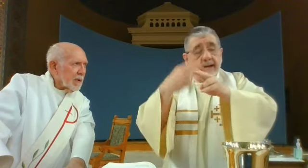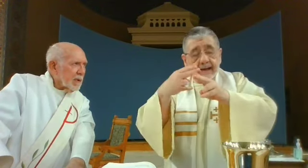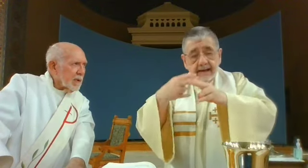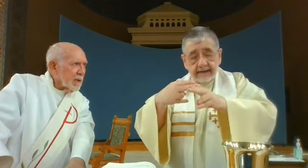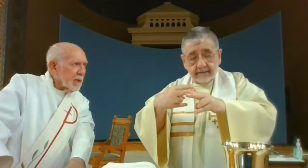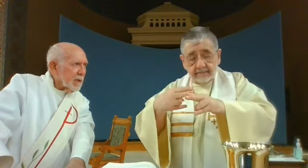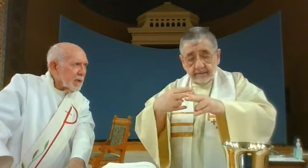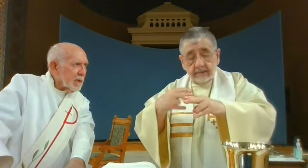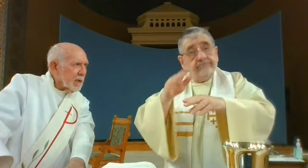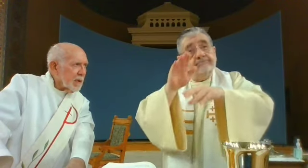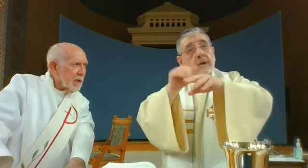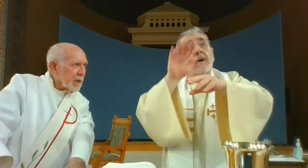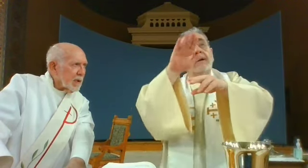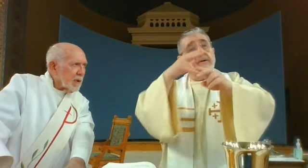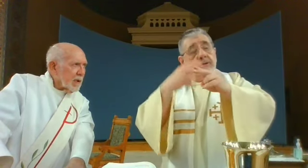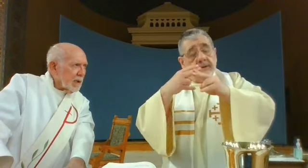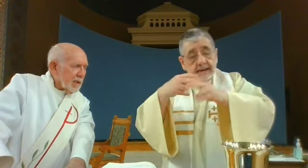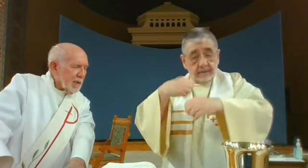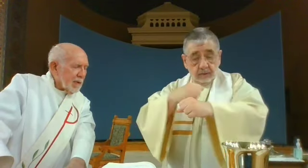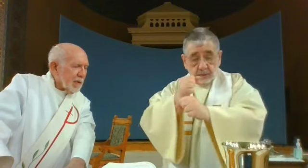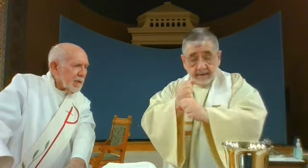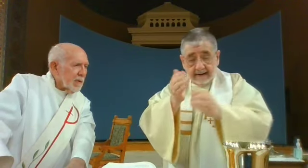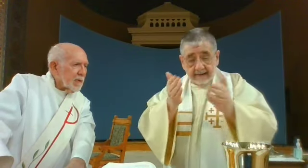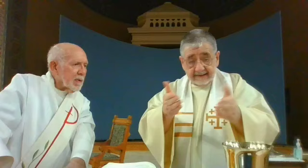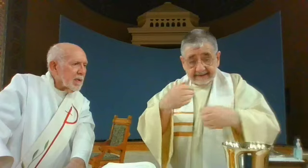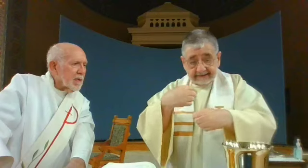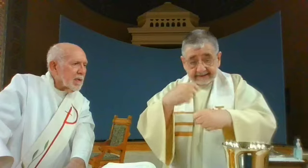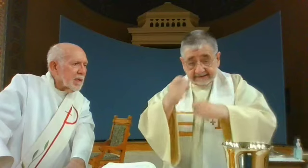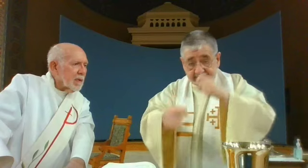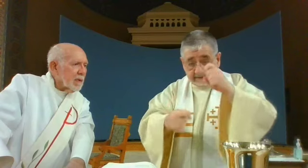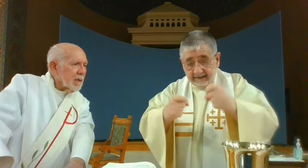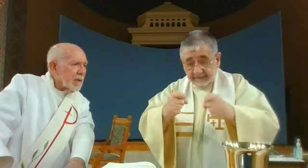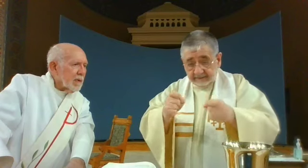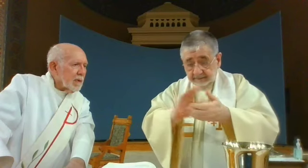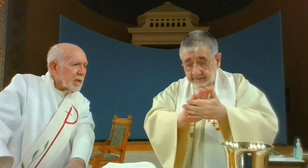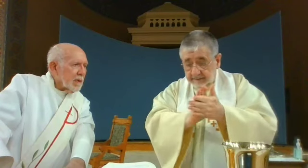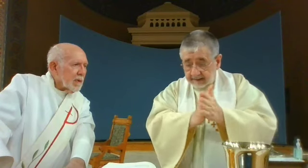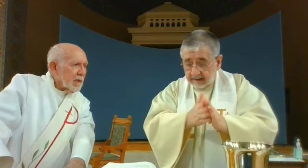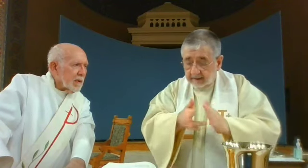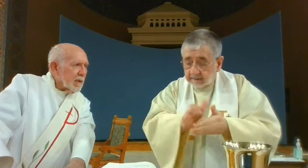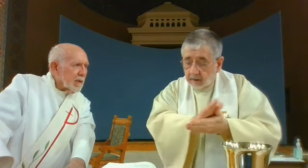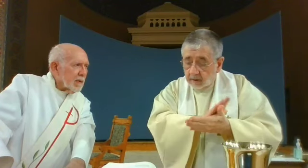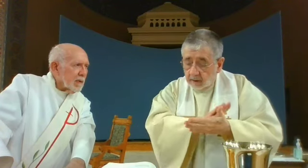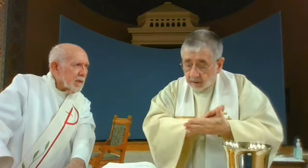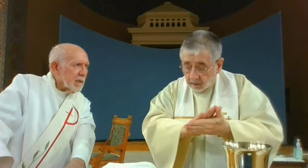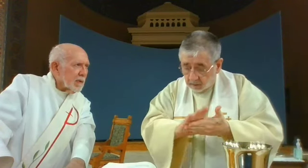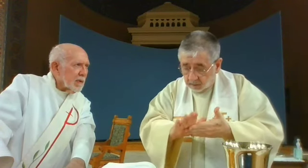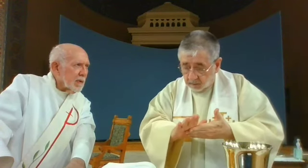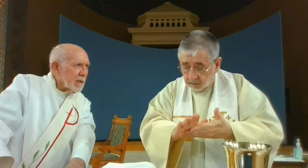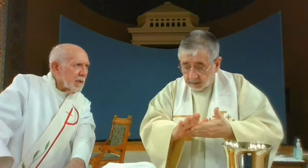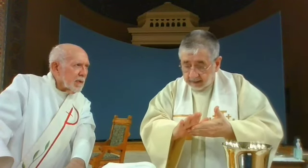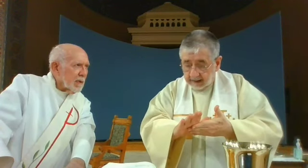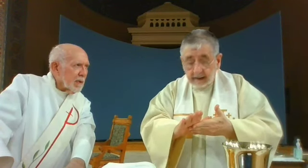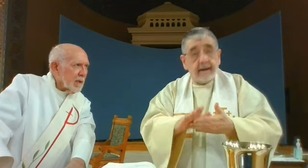Sanctify by the invocation of your name, we pray, O Lord our God, this oblation of our